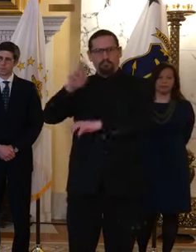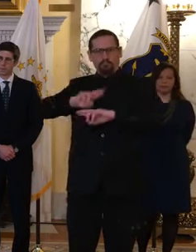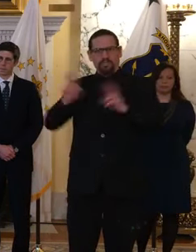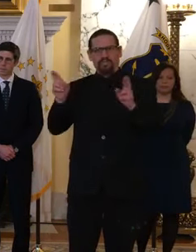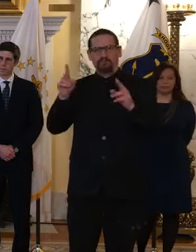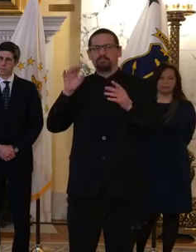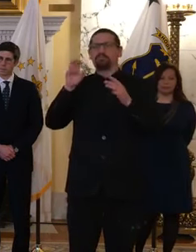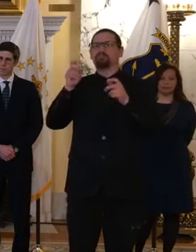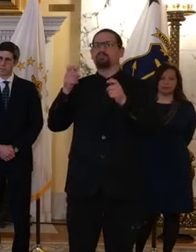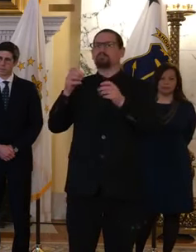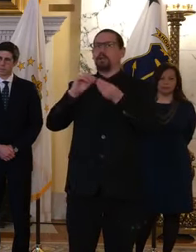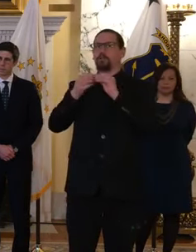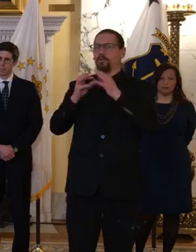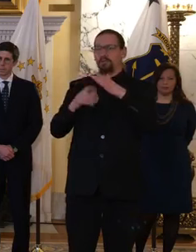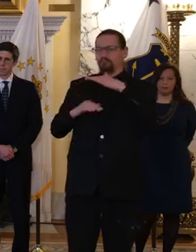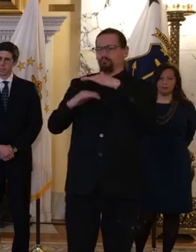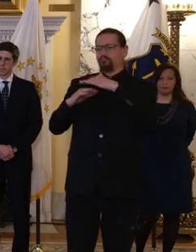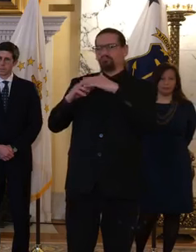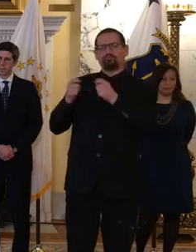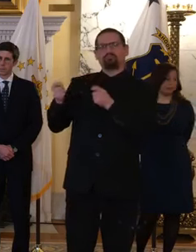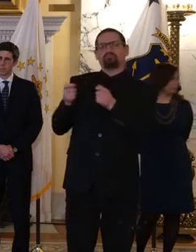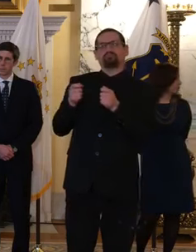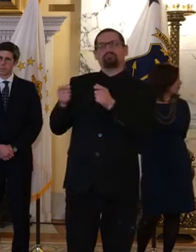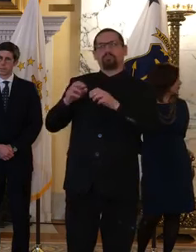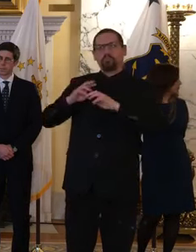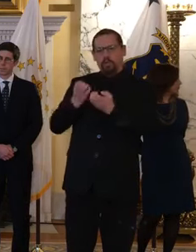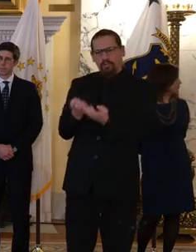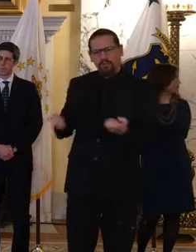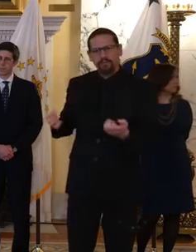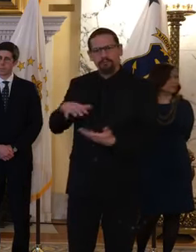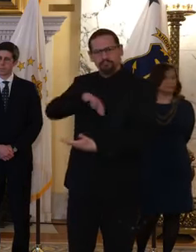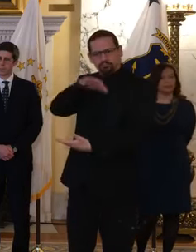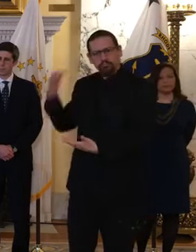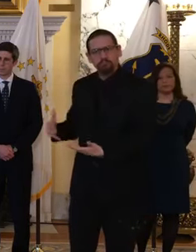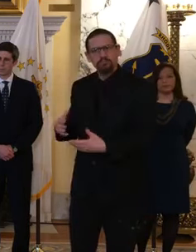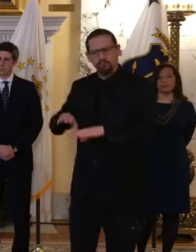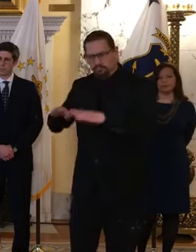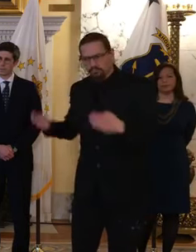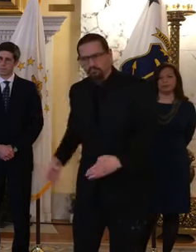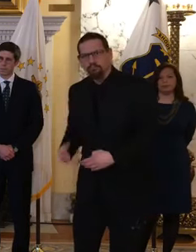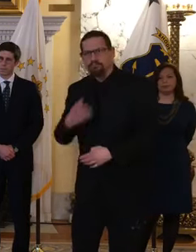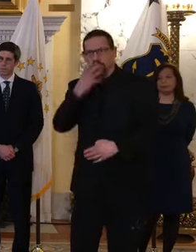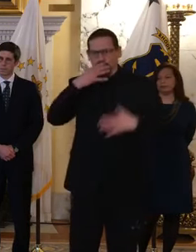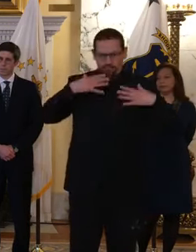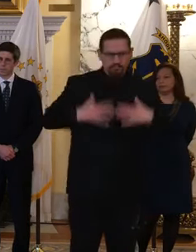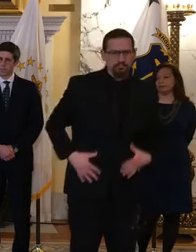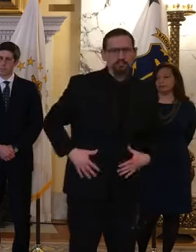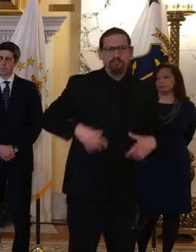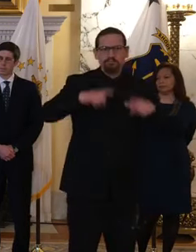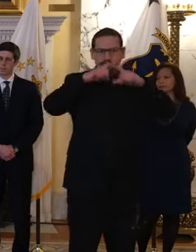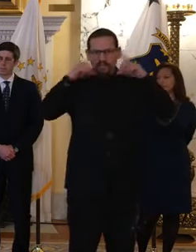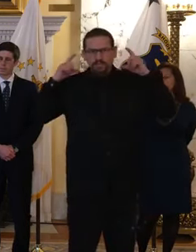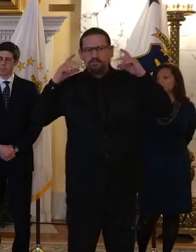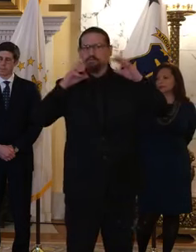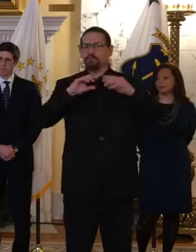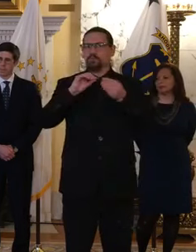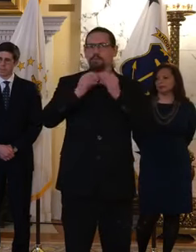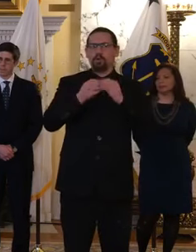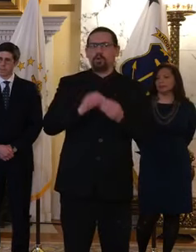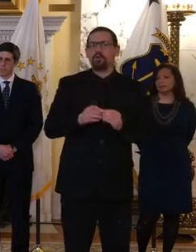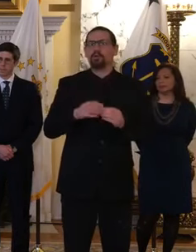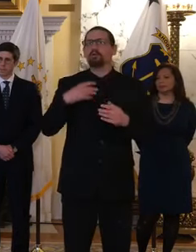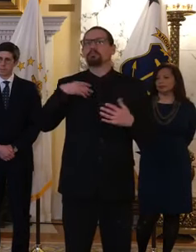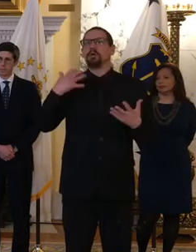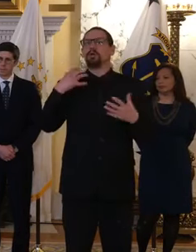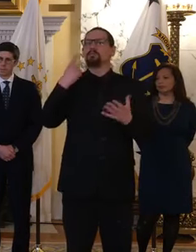put capacity into the system. You know, we're thinking, where can we get another 1,000, 2,000 hospital beds? So before I